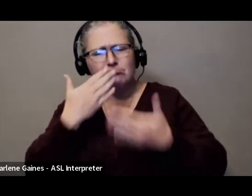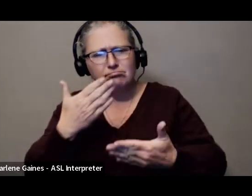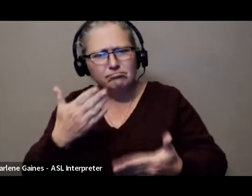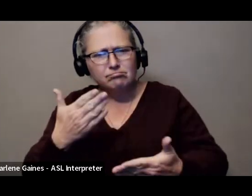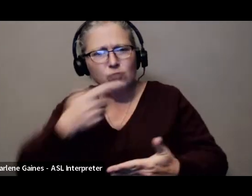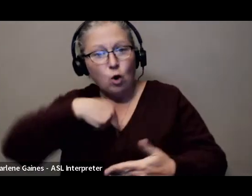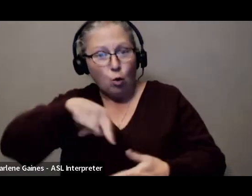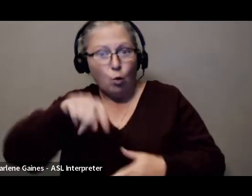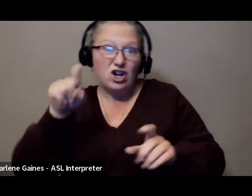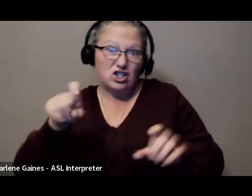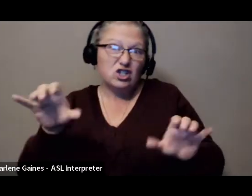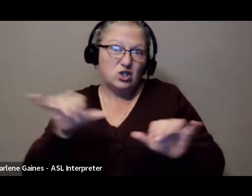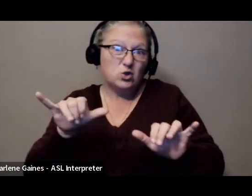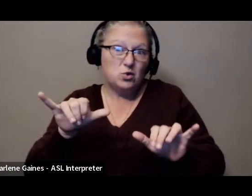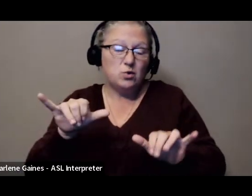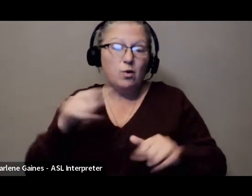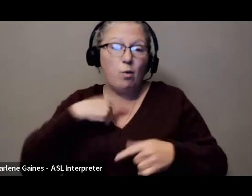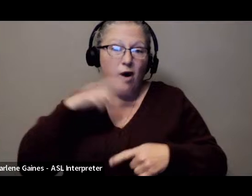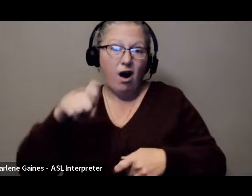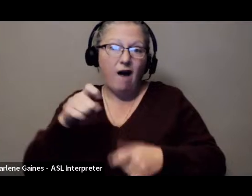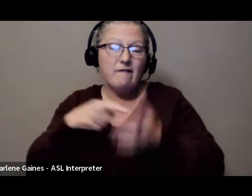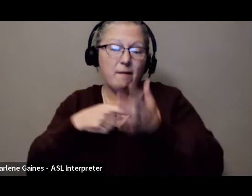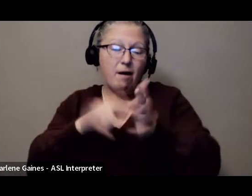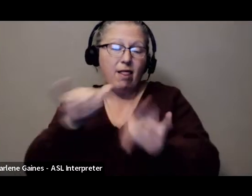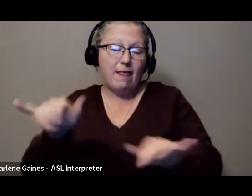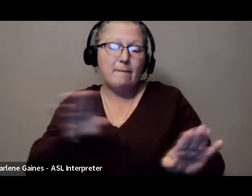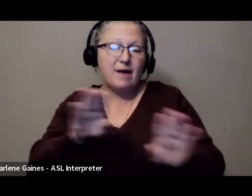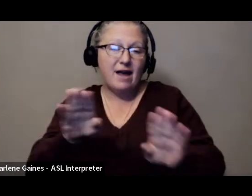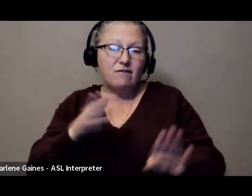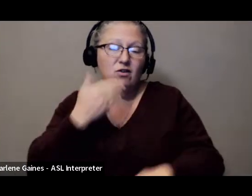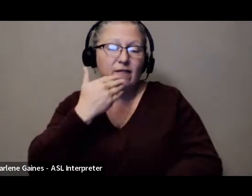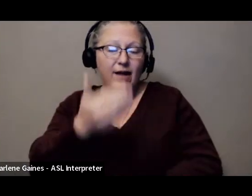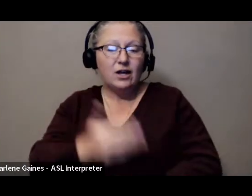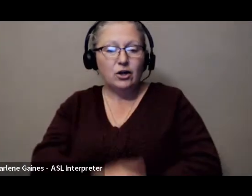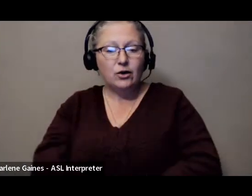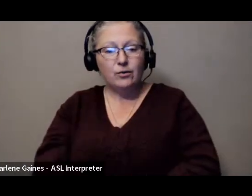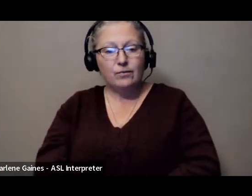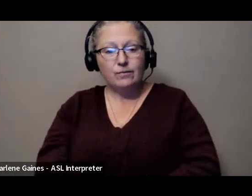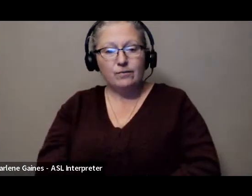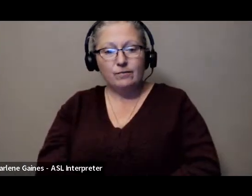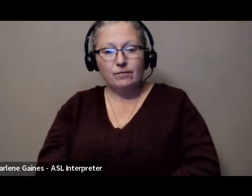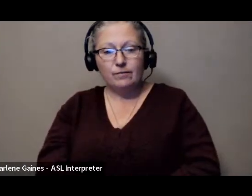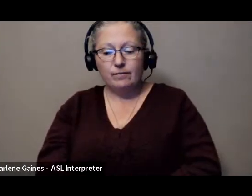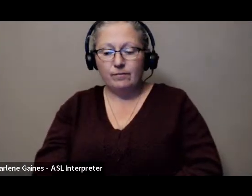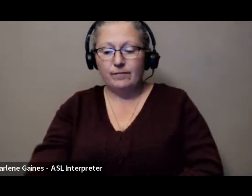seems like we ought to be gracious too, and we ought to model that behavior. Thank you.